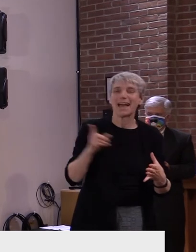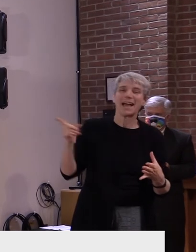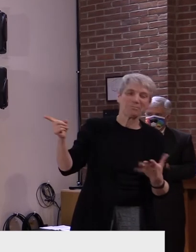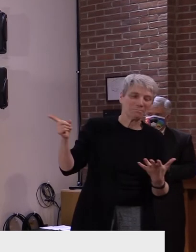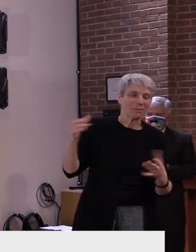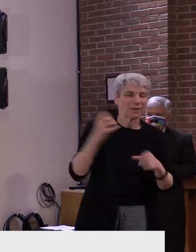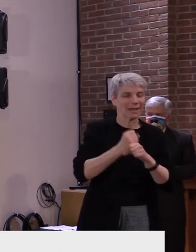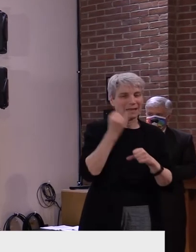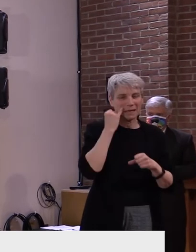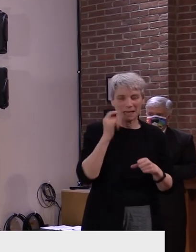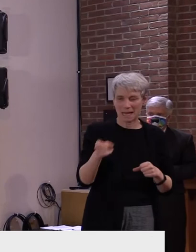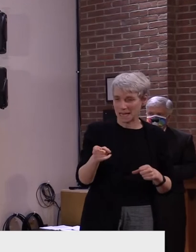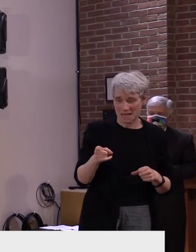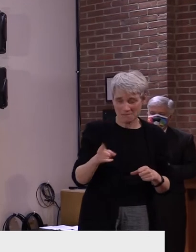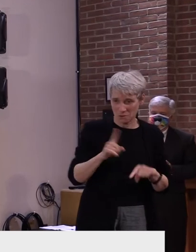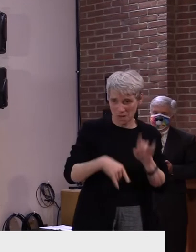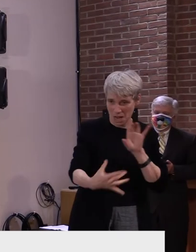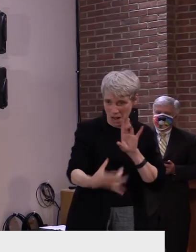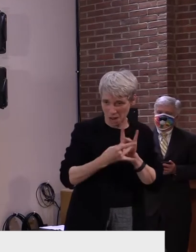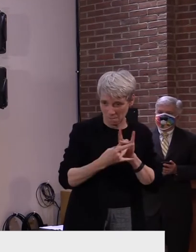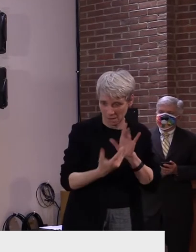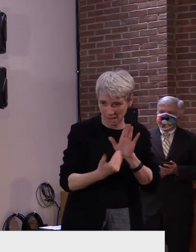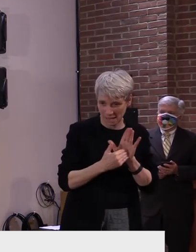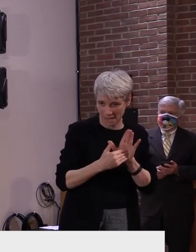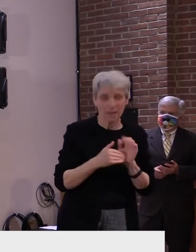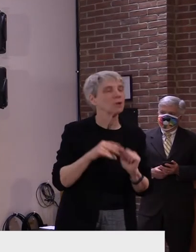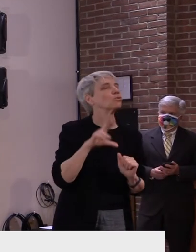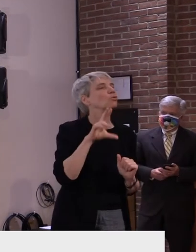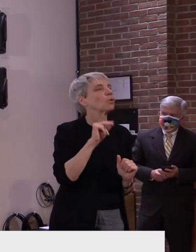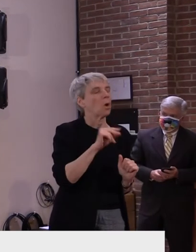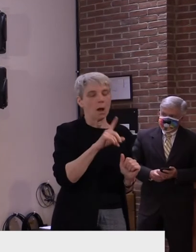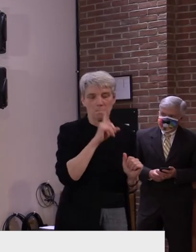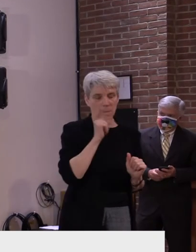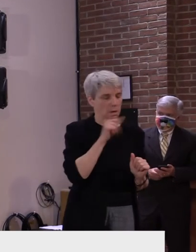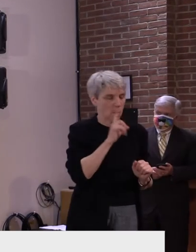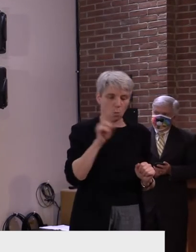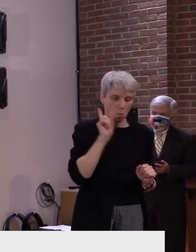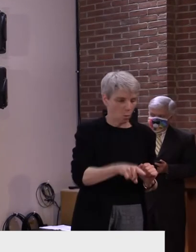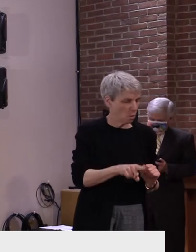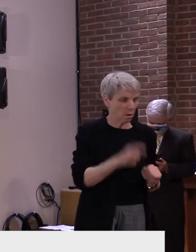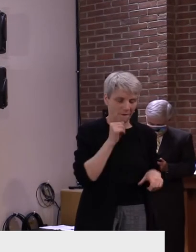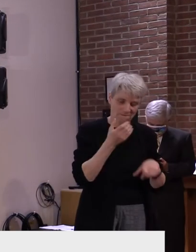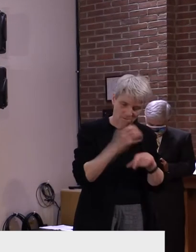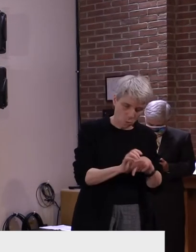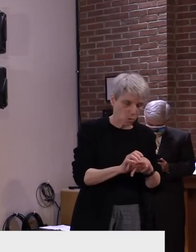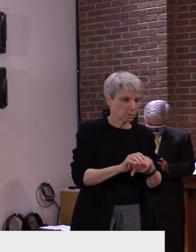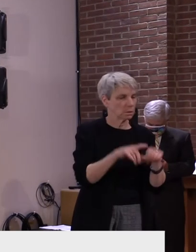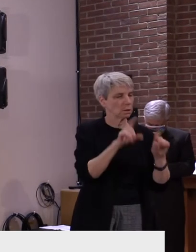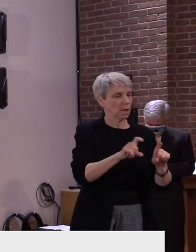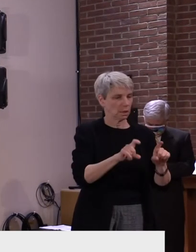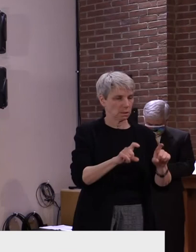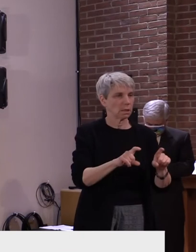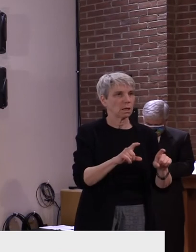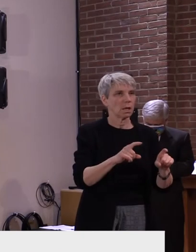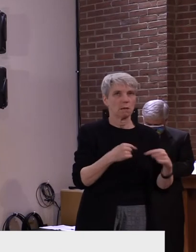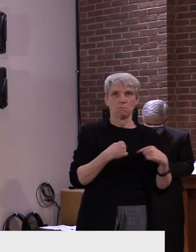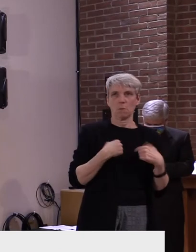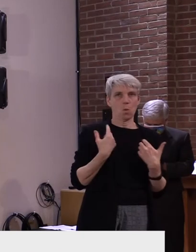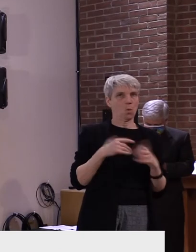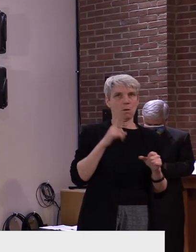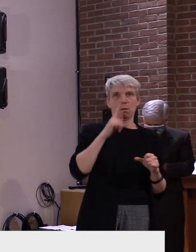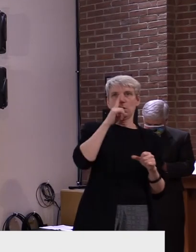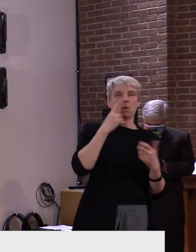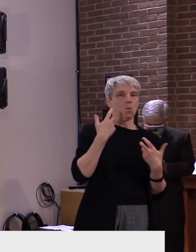in case you're unable to get back on the answer is it is not a requirement they can keep their job and not get